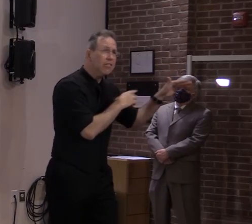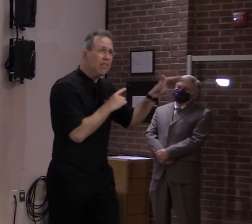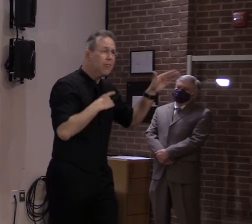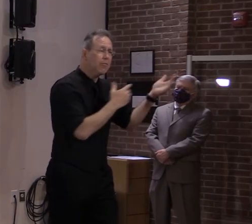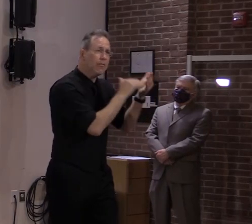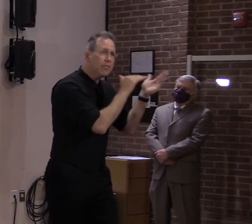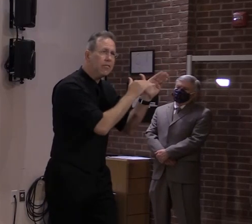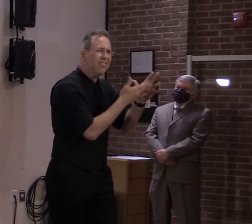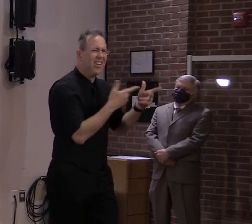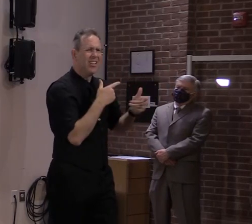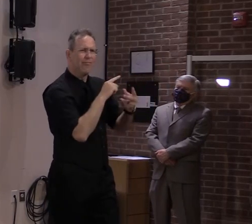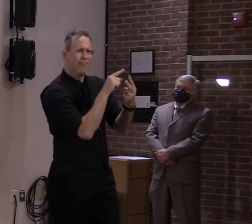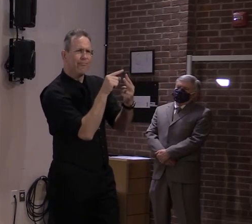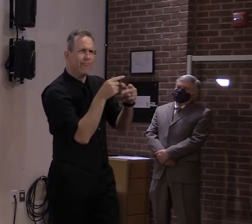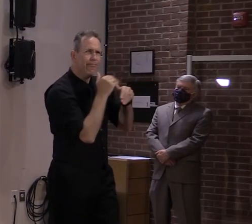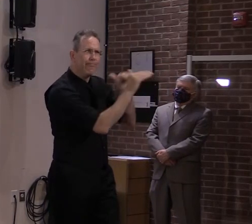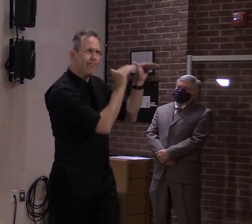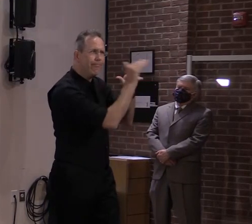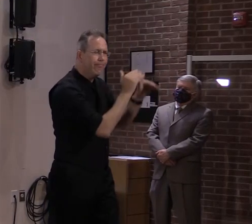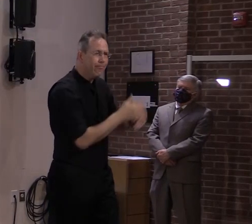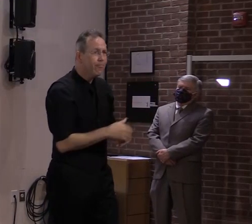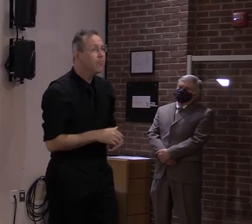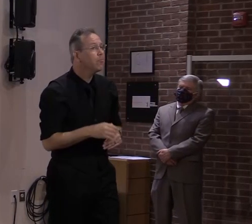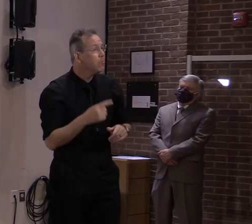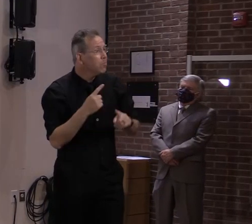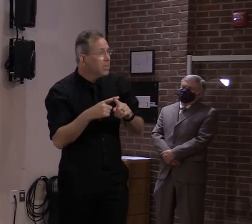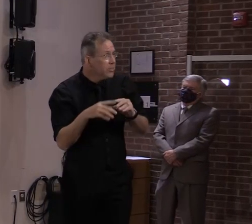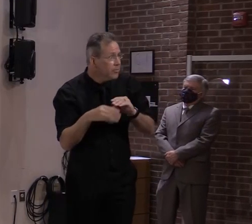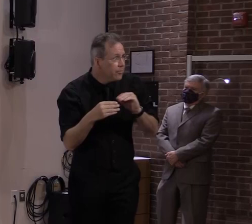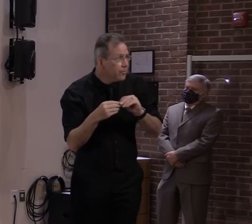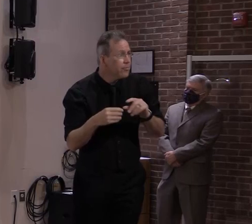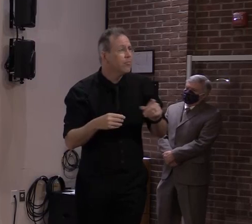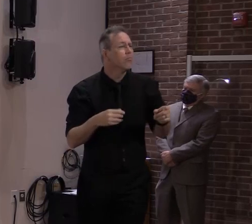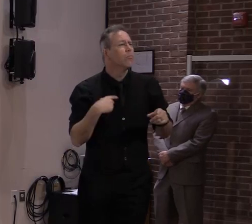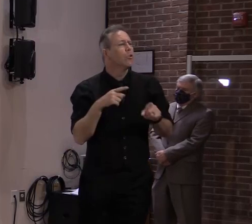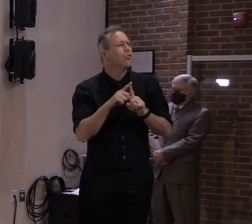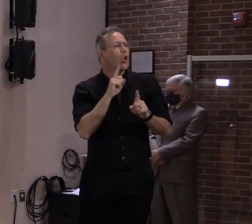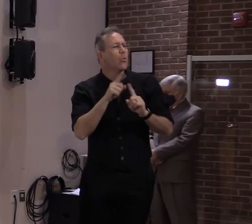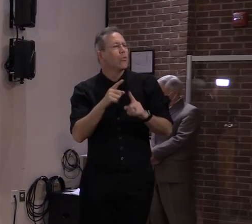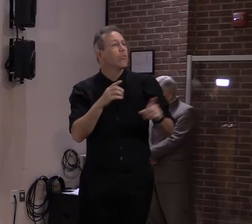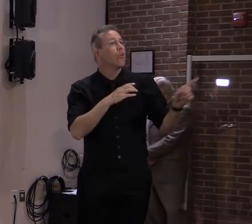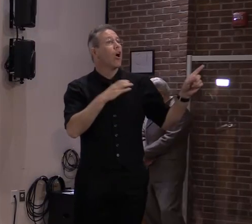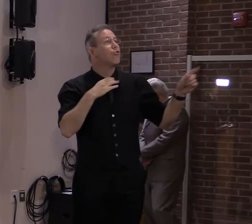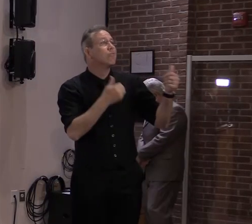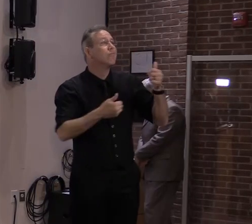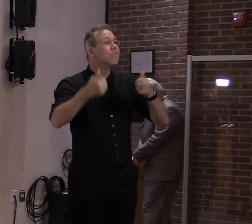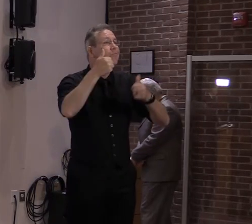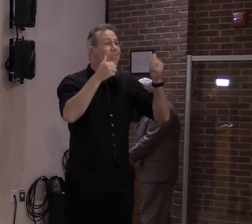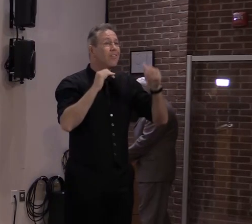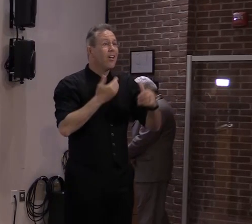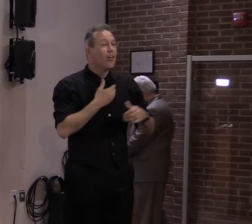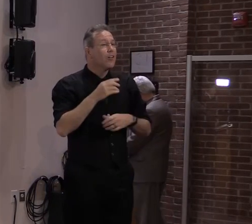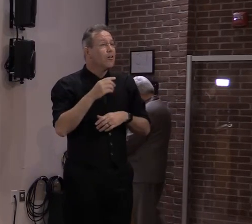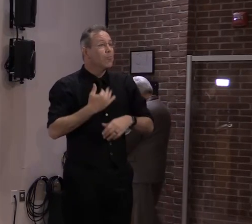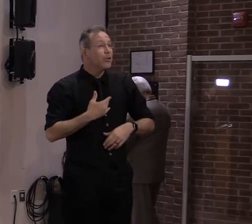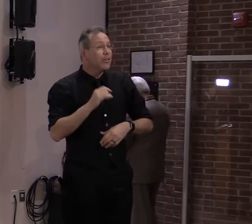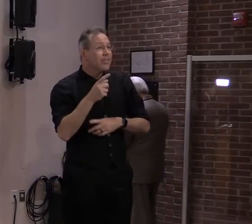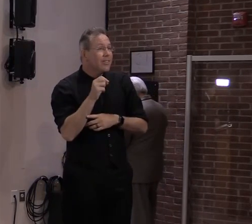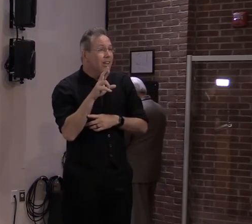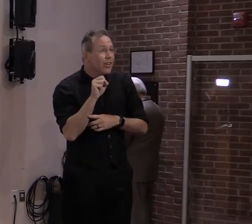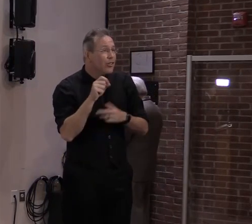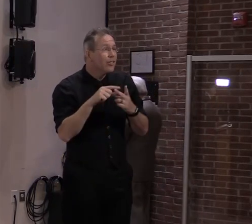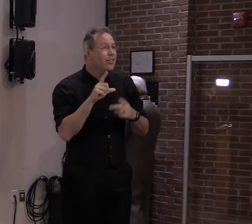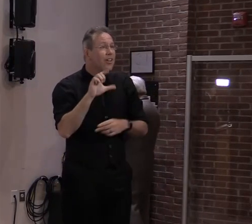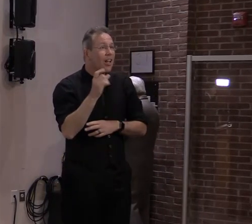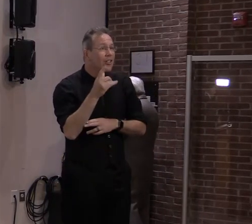I called and spoke directly to each one of our congressional members of our congressional delegation and told them the same thing,